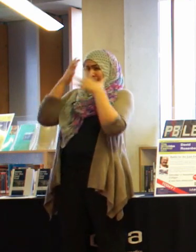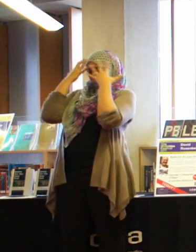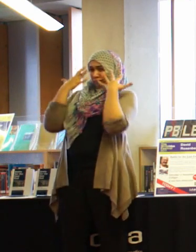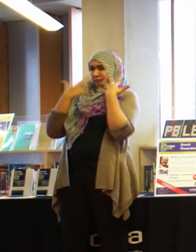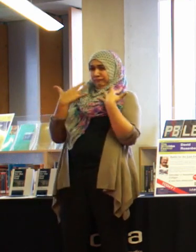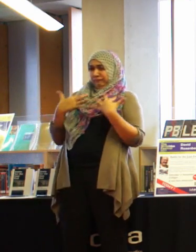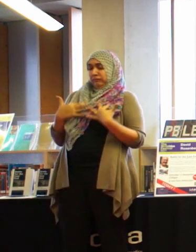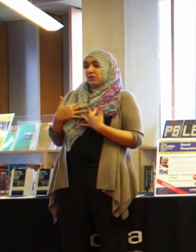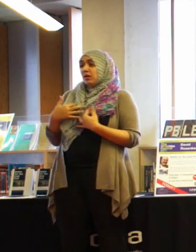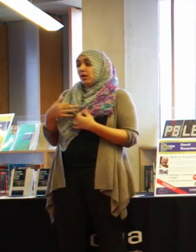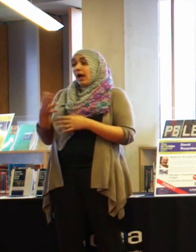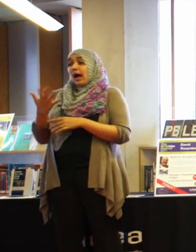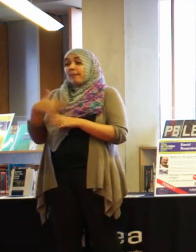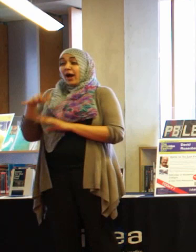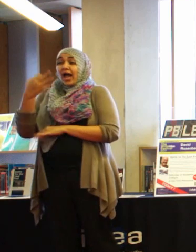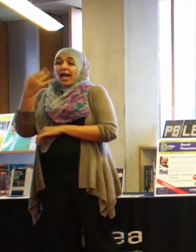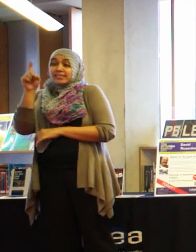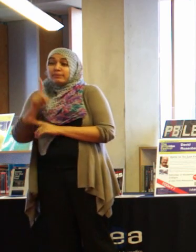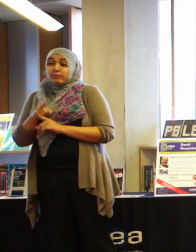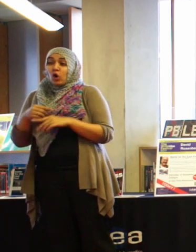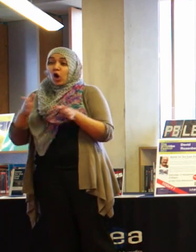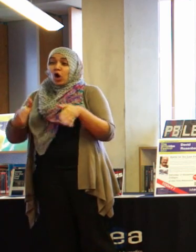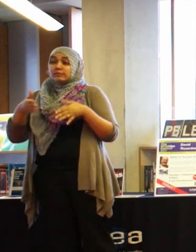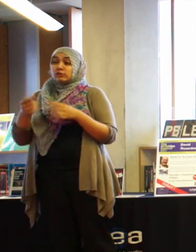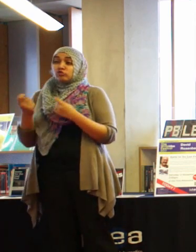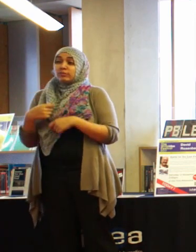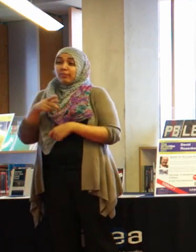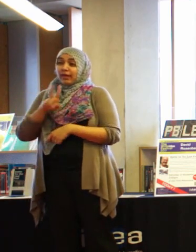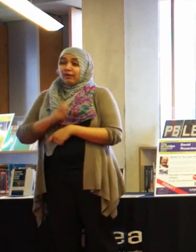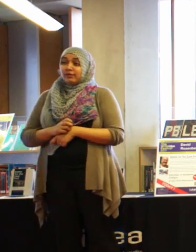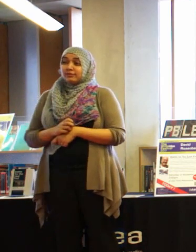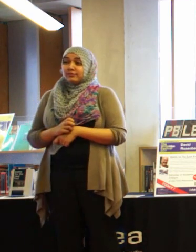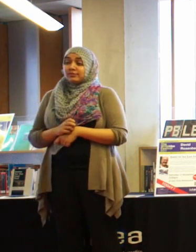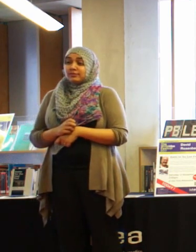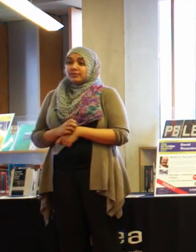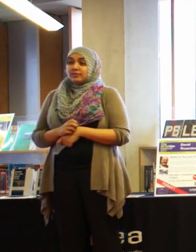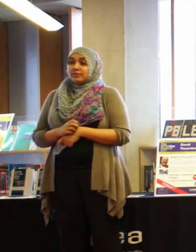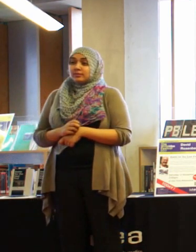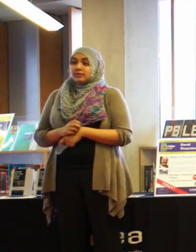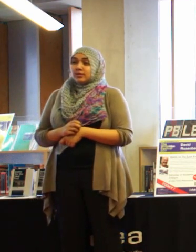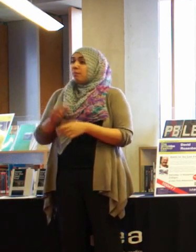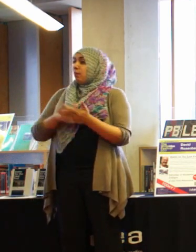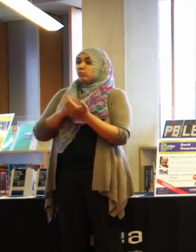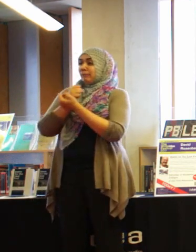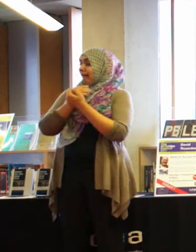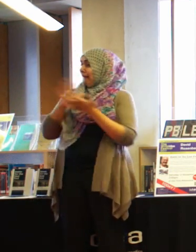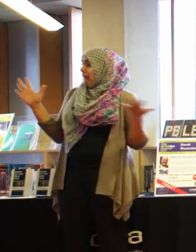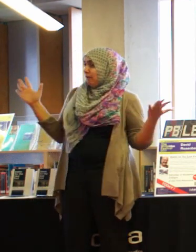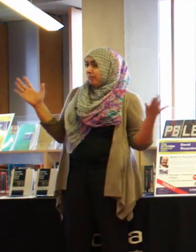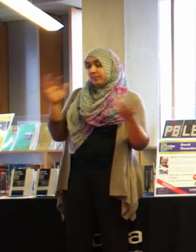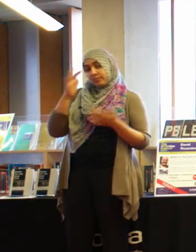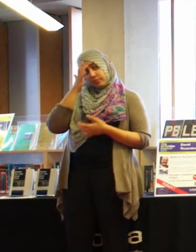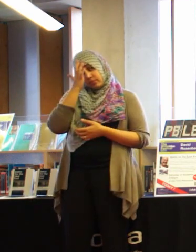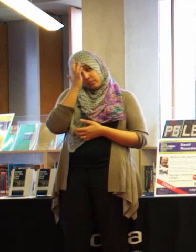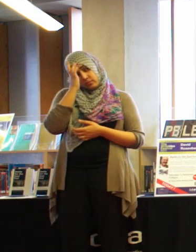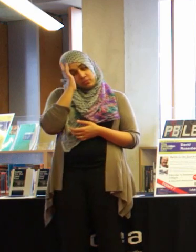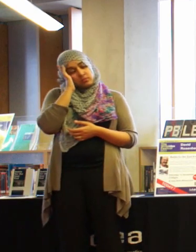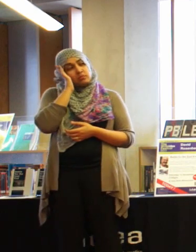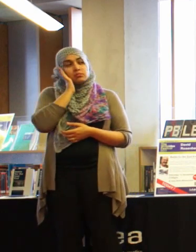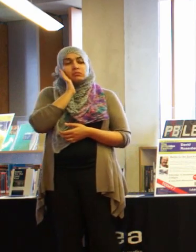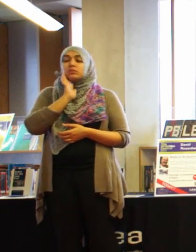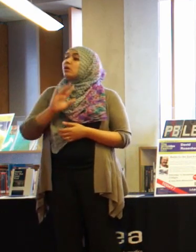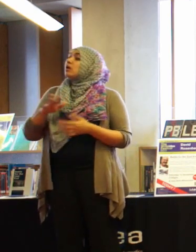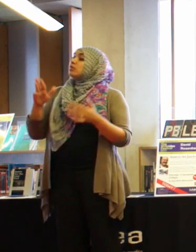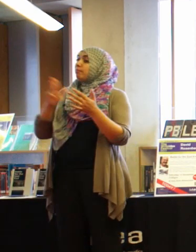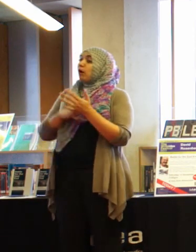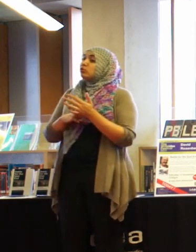people got hospital treatment that night. And Mosley took the gamble of behaving in this way in front of